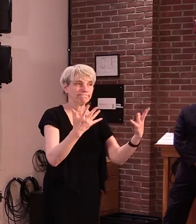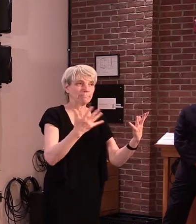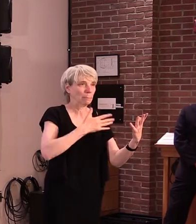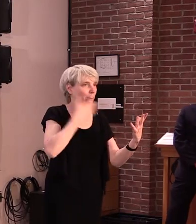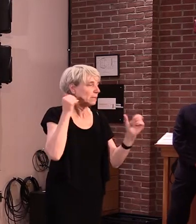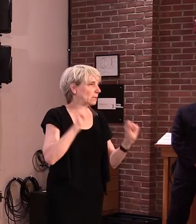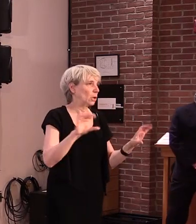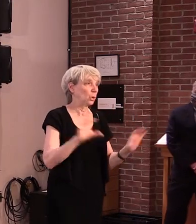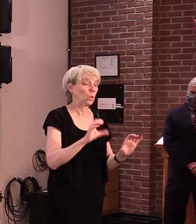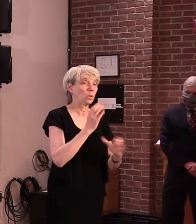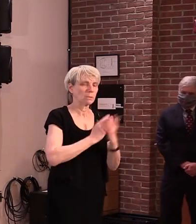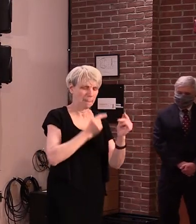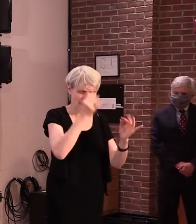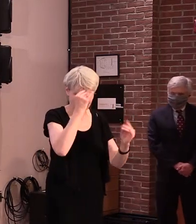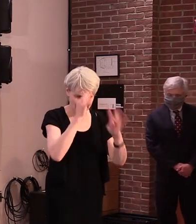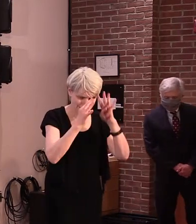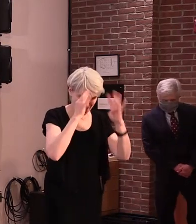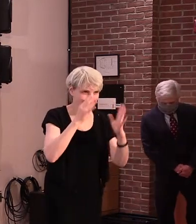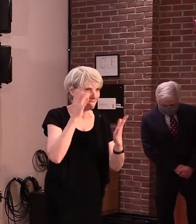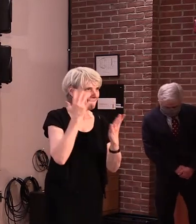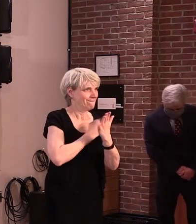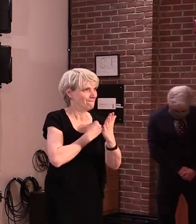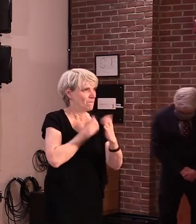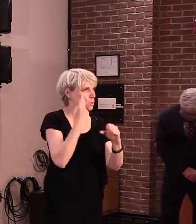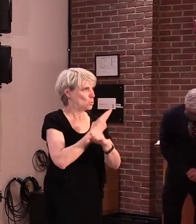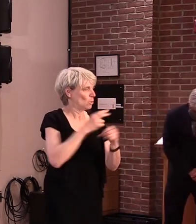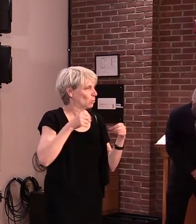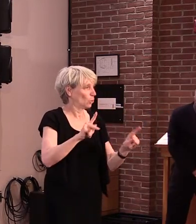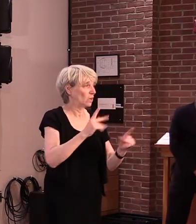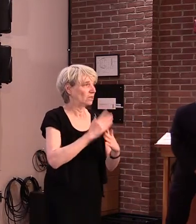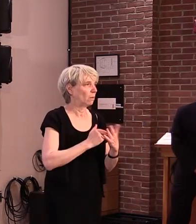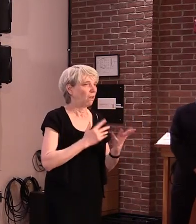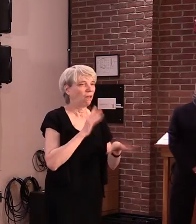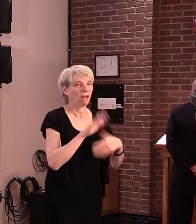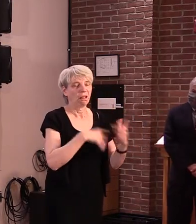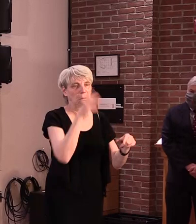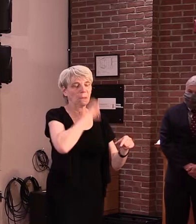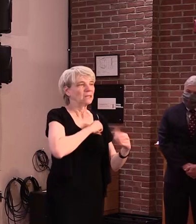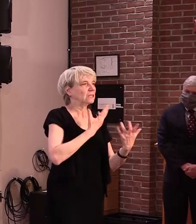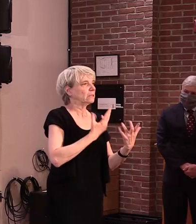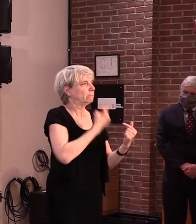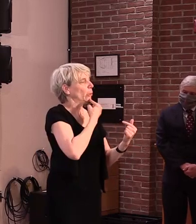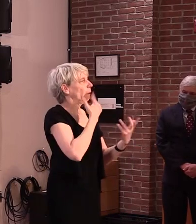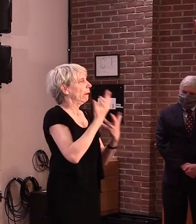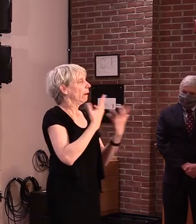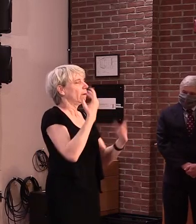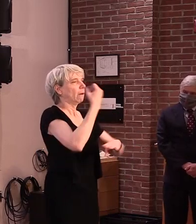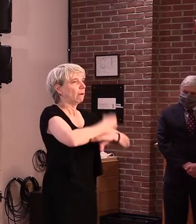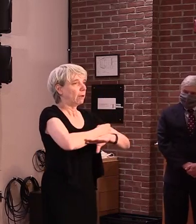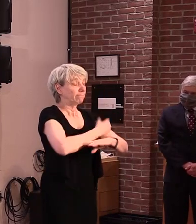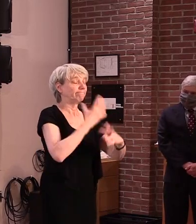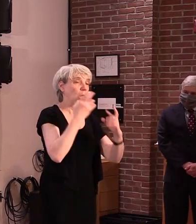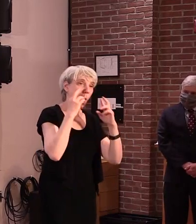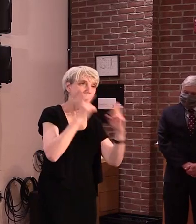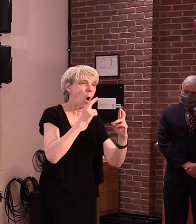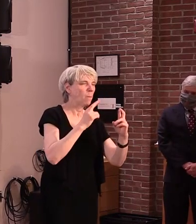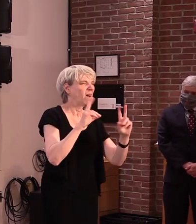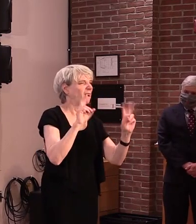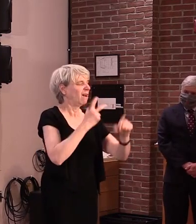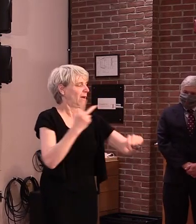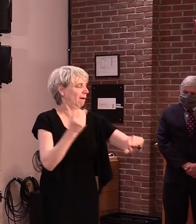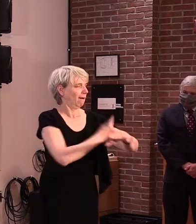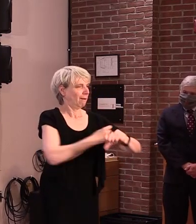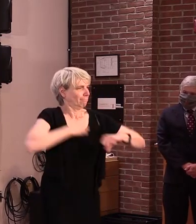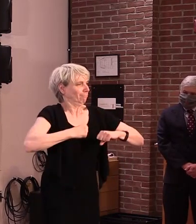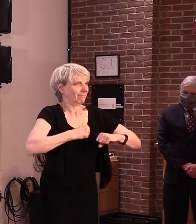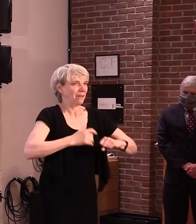be creative and take advantage of it, others may not, but I'm hopeful. I'm hopeful that this will help, you know, give a little bit of a shot in the arm to those that